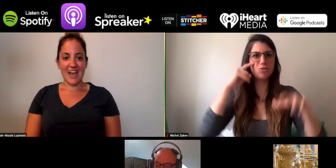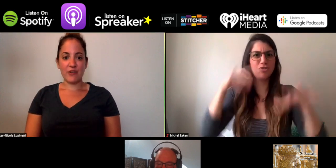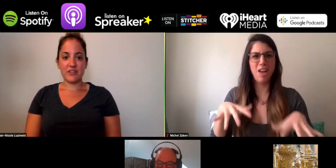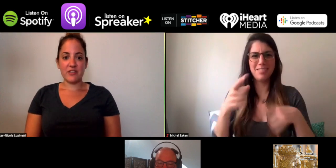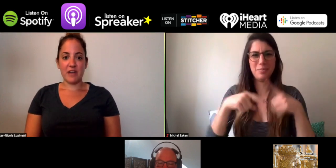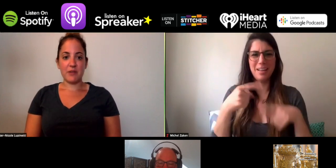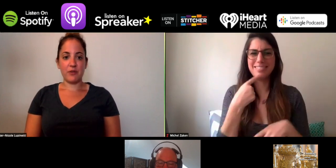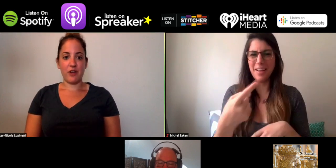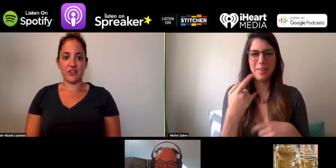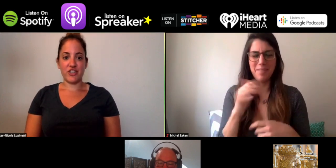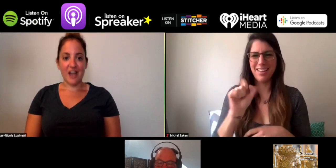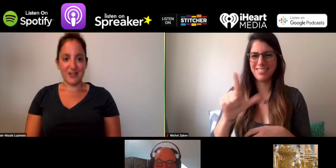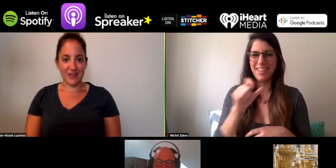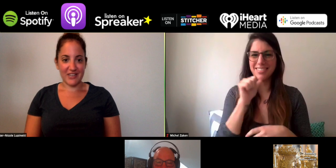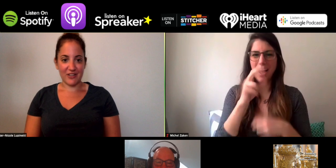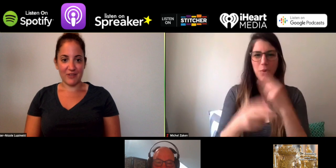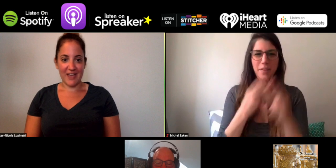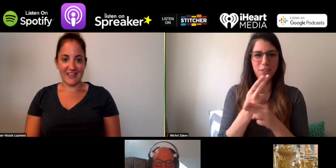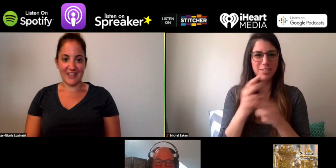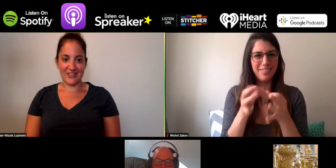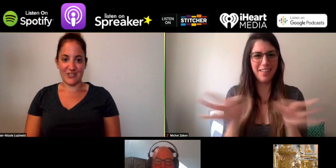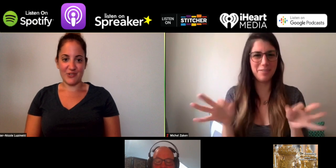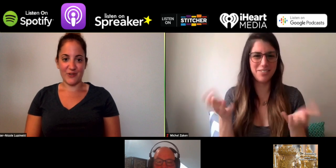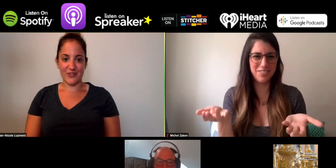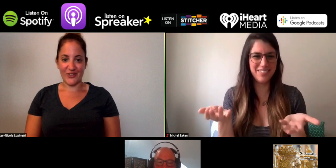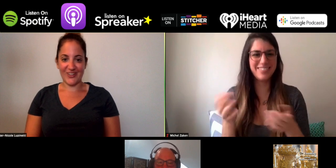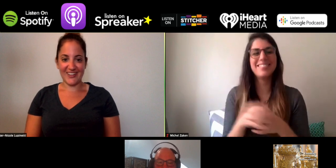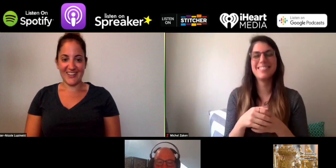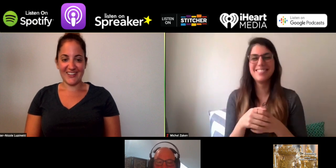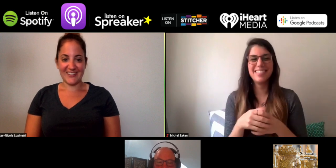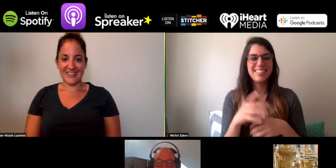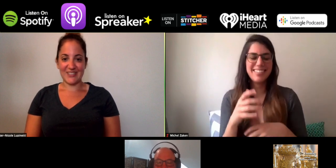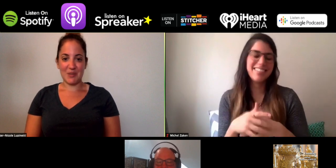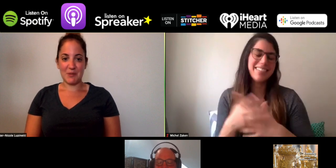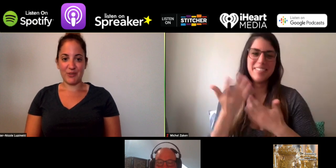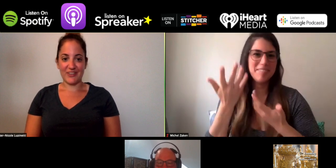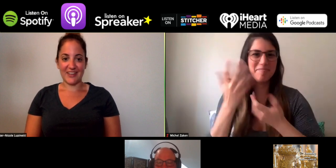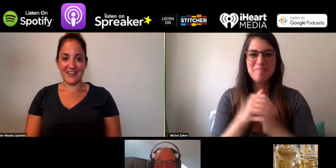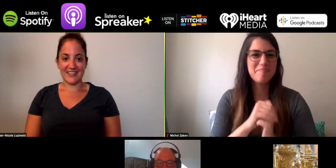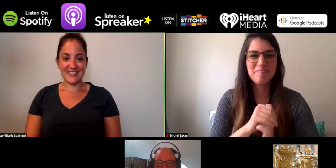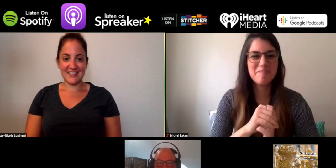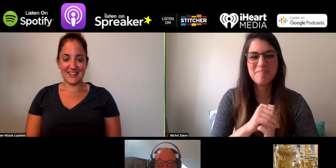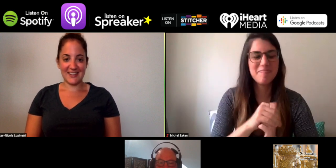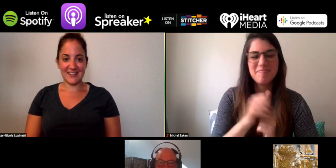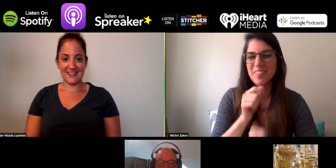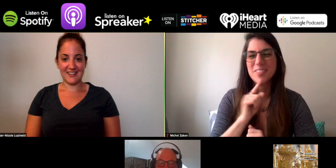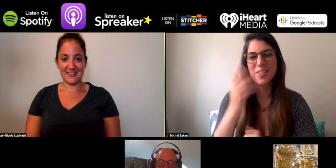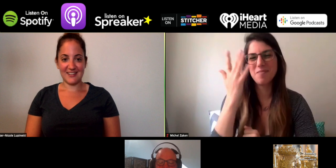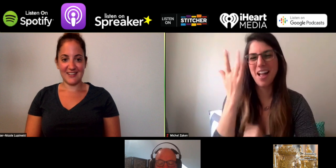Yeah, I notice a lot of people are shocked when I tell them that ASL isn't universal. Like so many people think that it is.